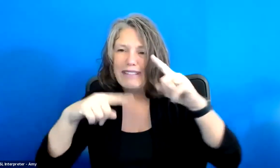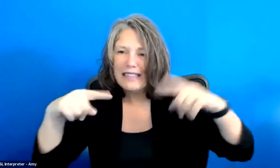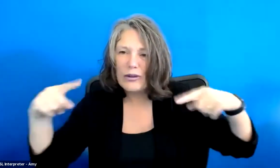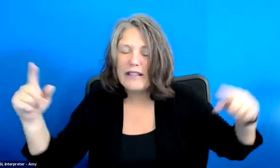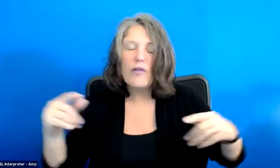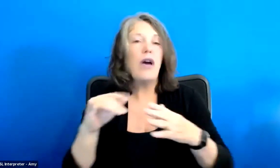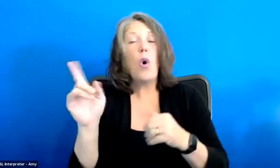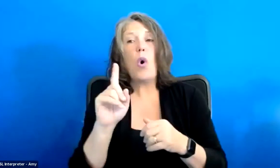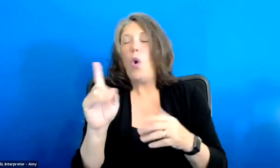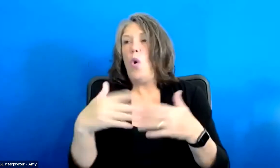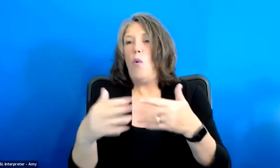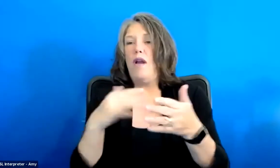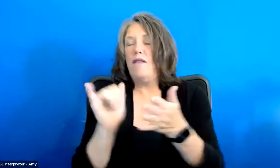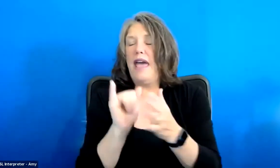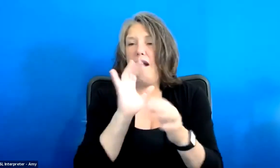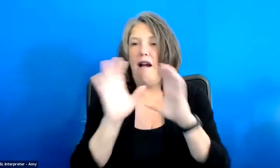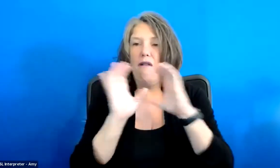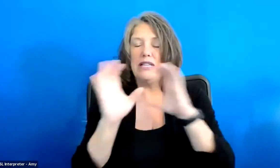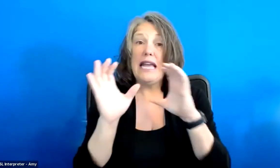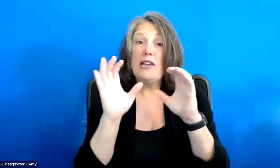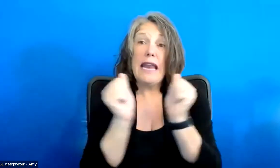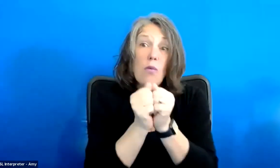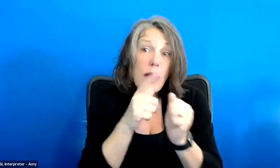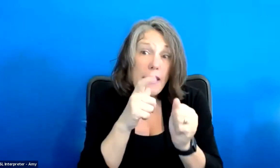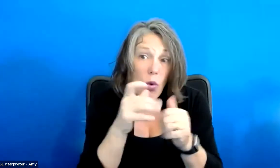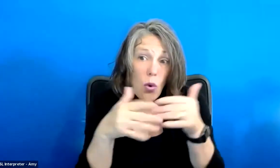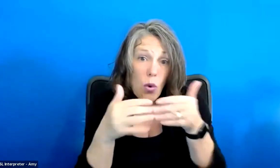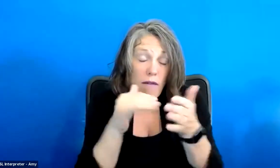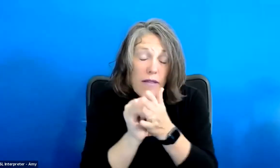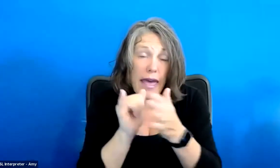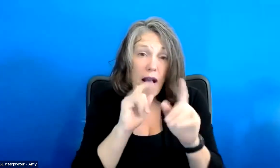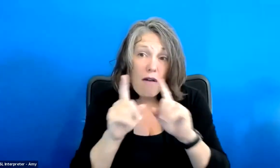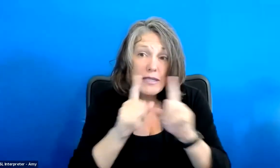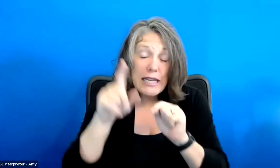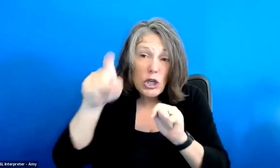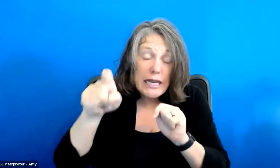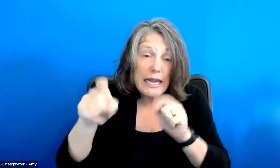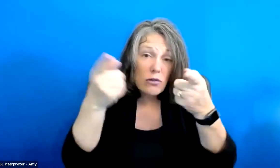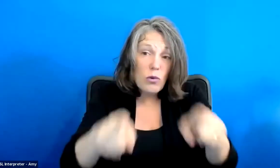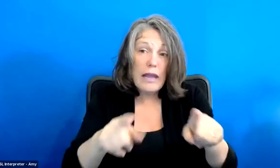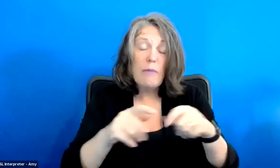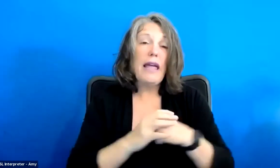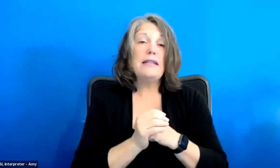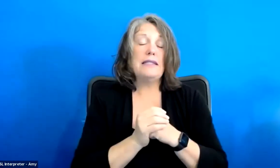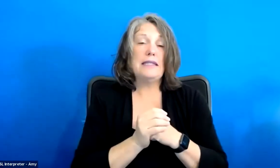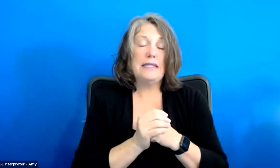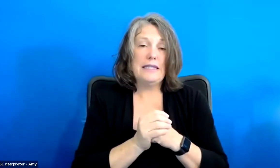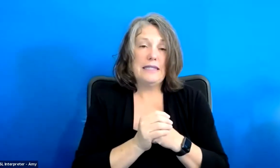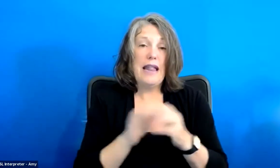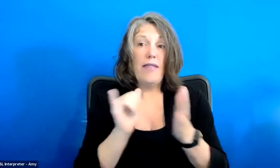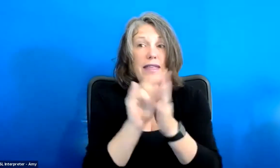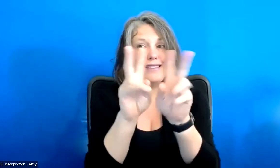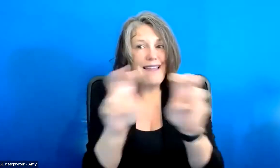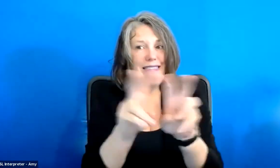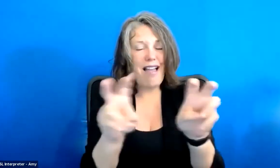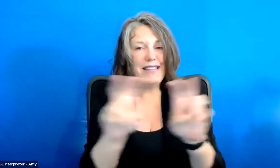that conversation and with whoever that conversation needs to take place, this analysis